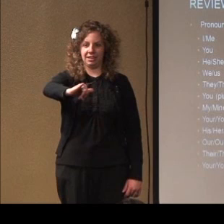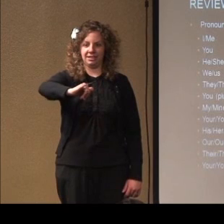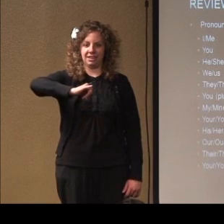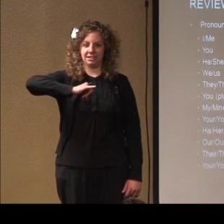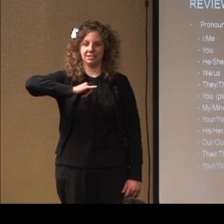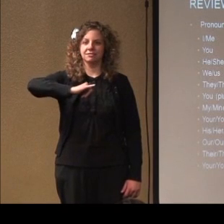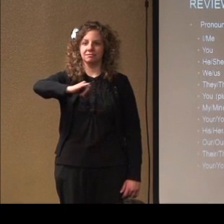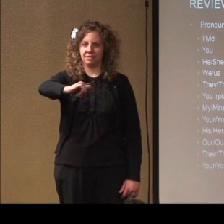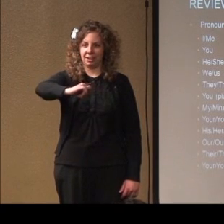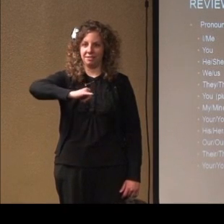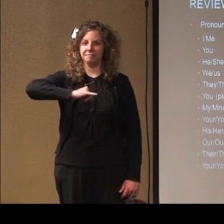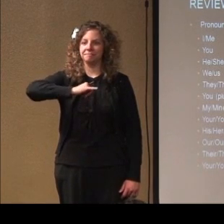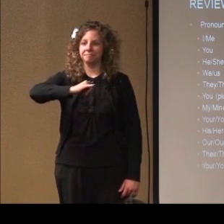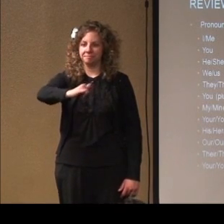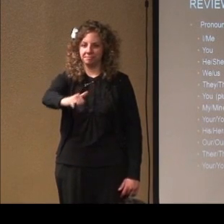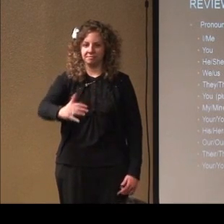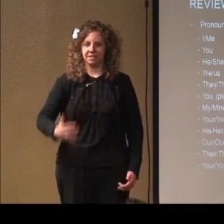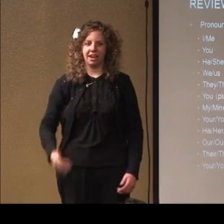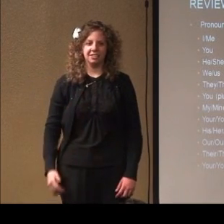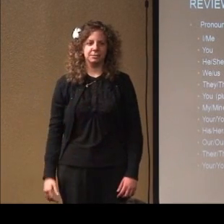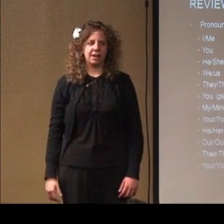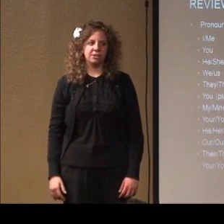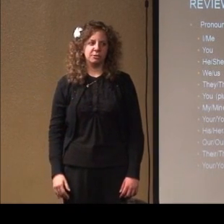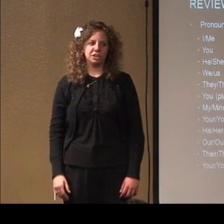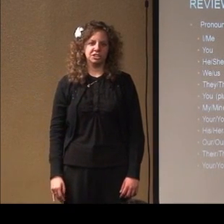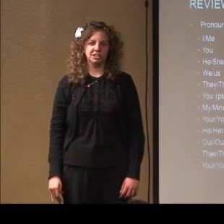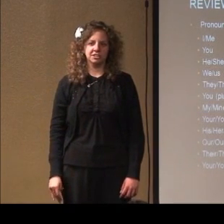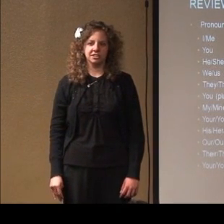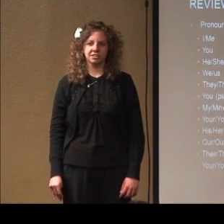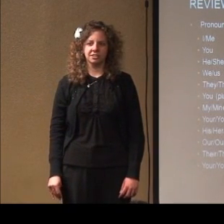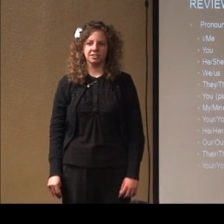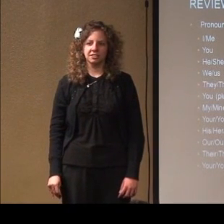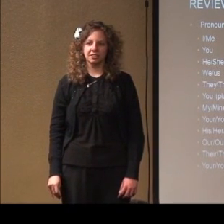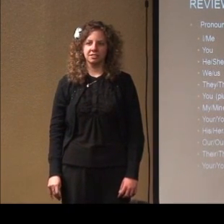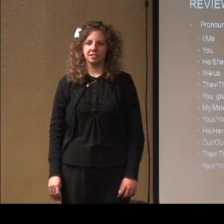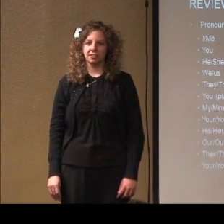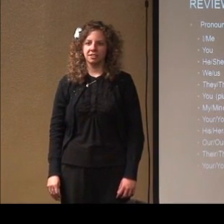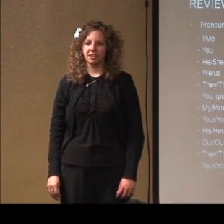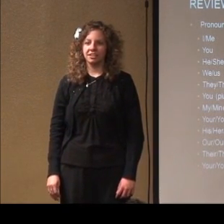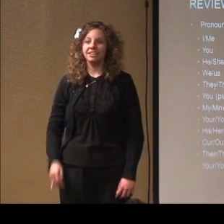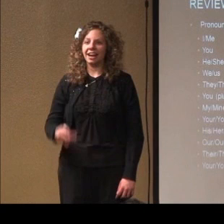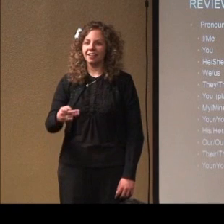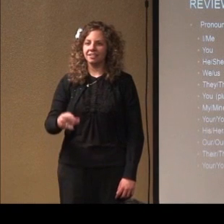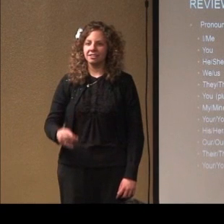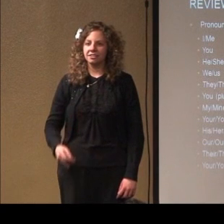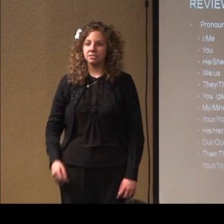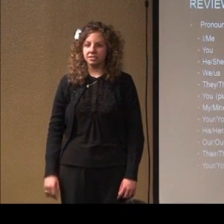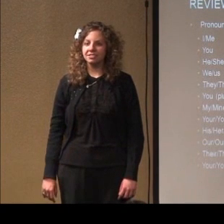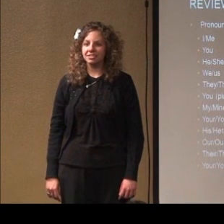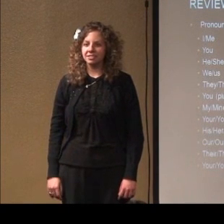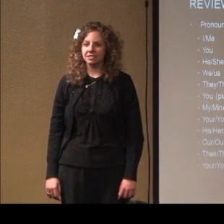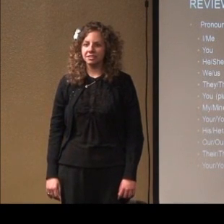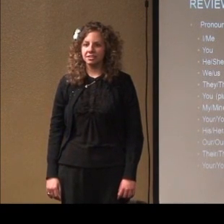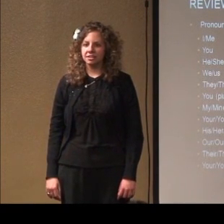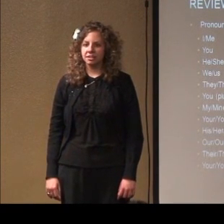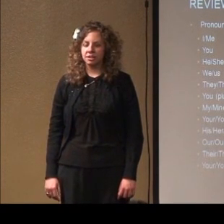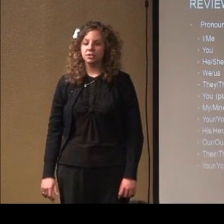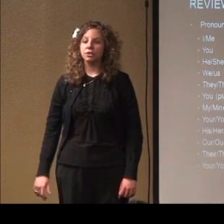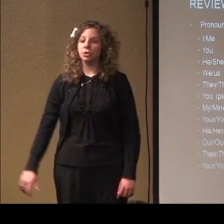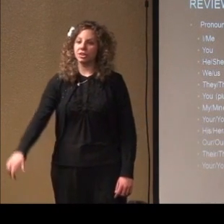like this. Okay? Okay. Do we have any questions? Yeah. Question, could you do the Lord again? Lord,